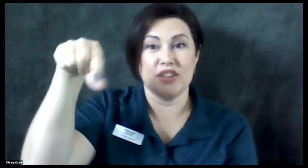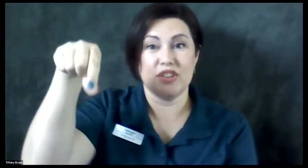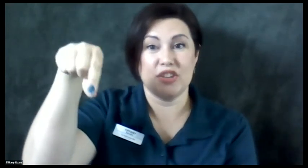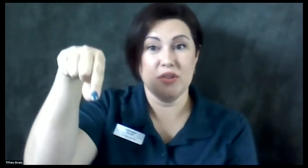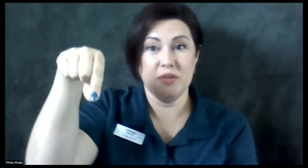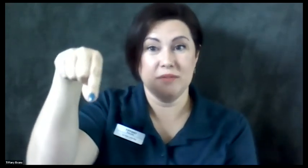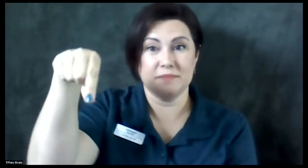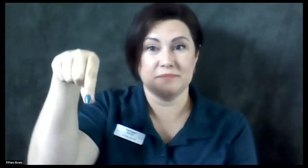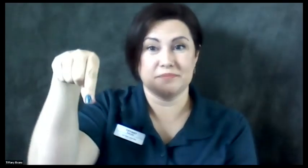Q,